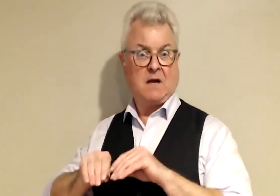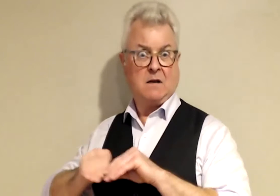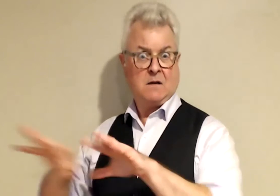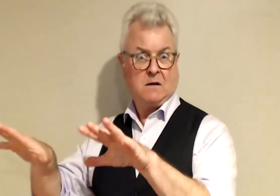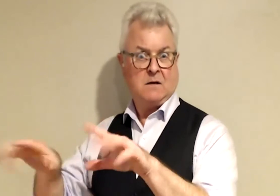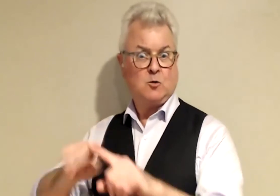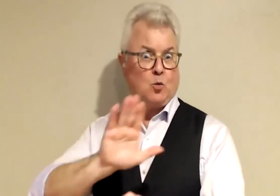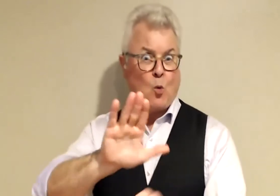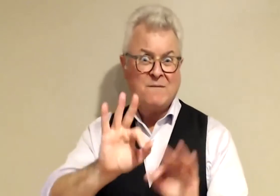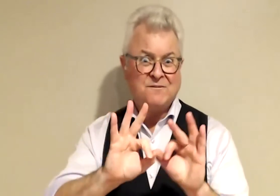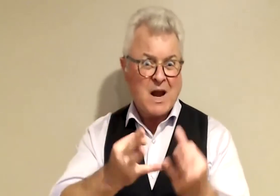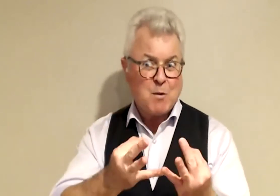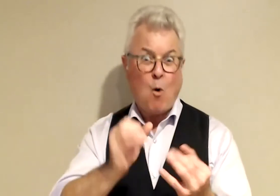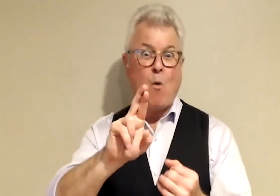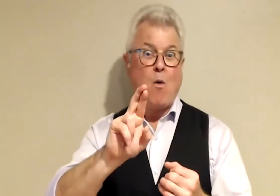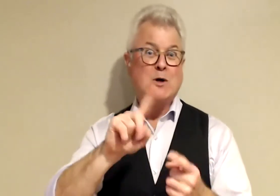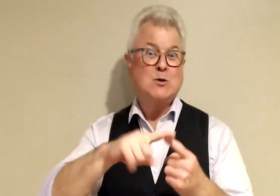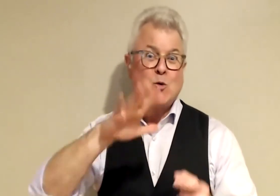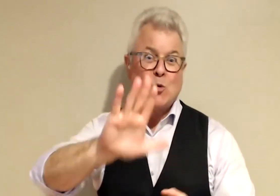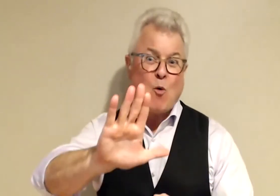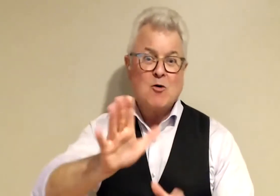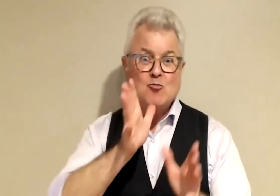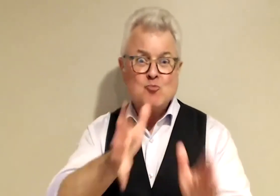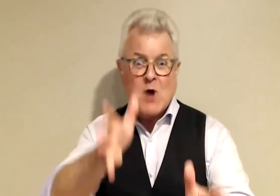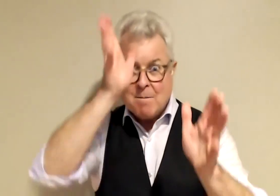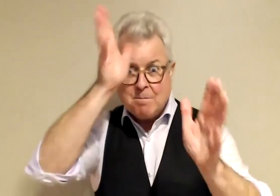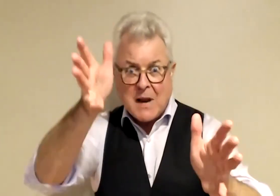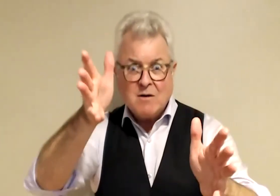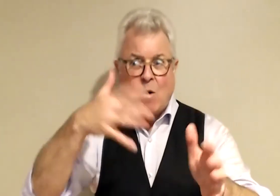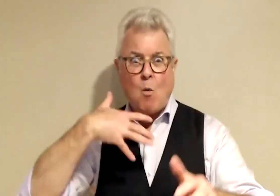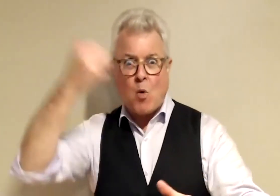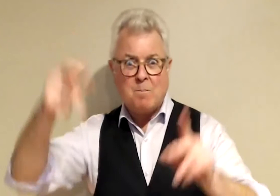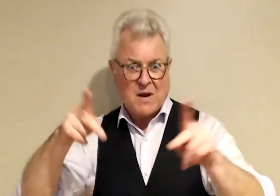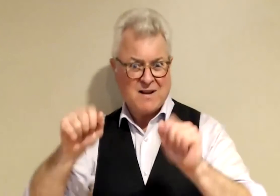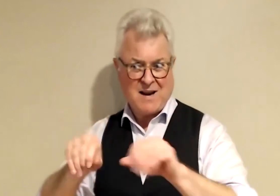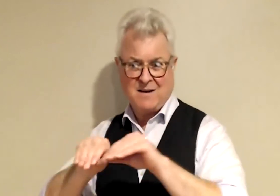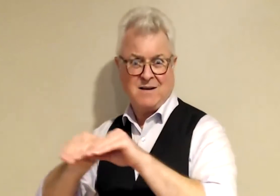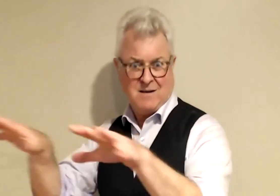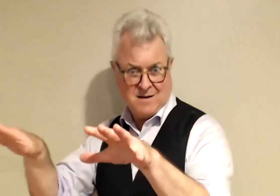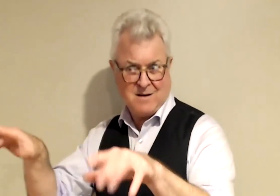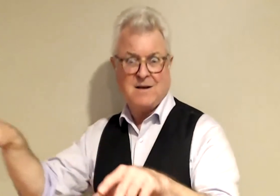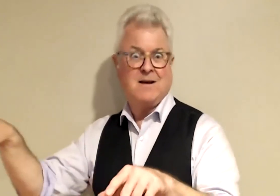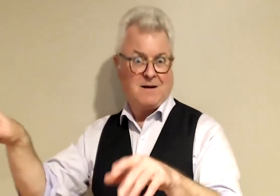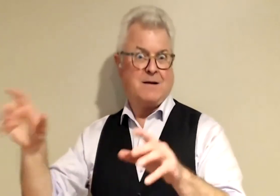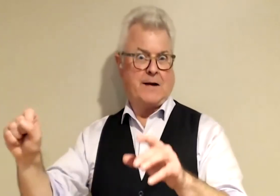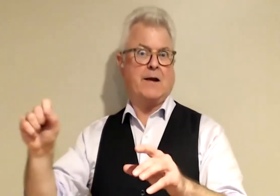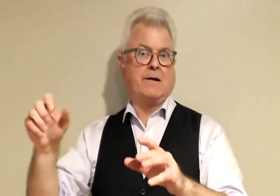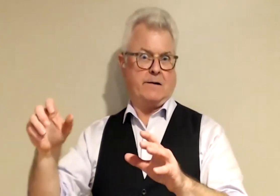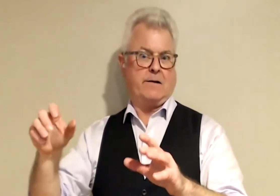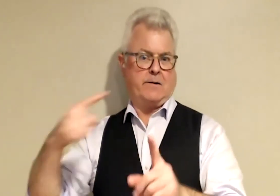COVID-19, but you experience no symptoms or anything like that, but yet you are capable of spreading that COVID virus to